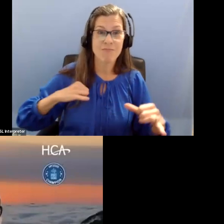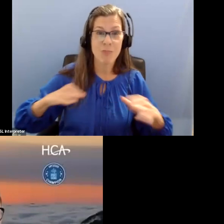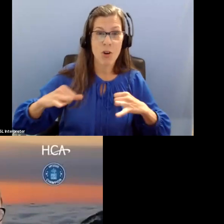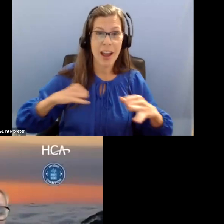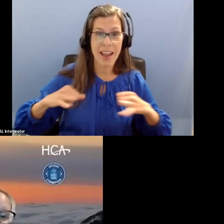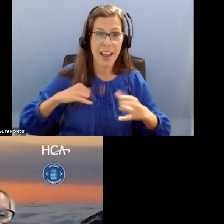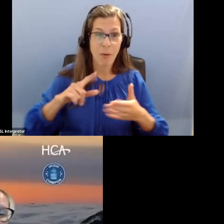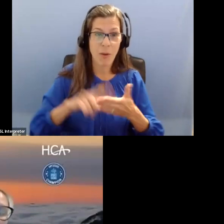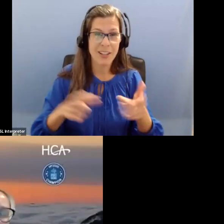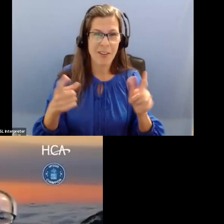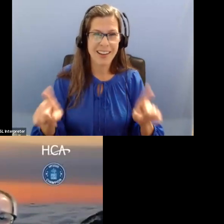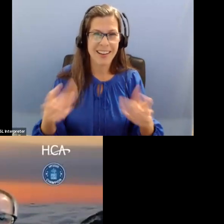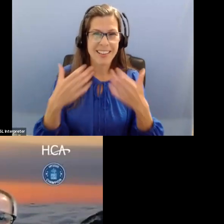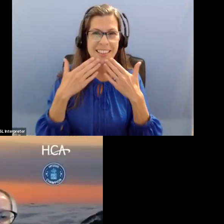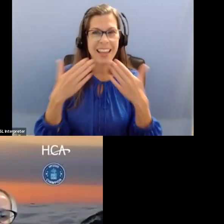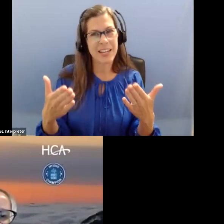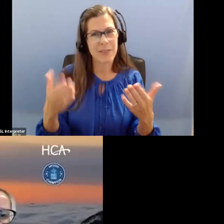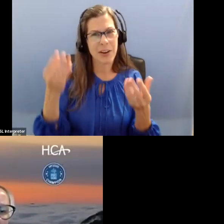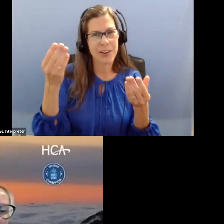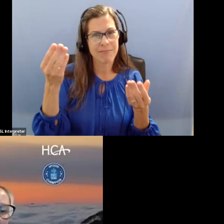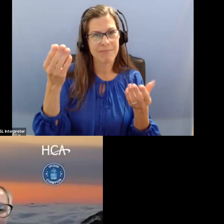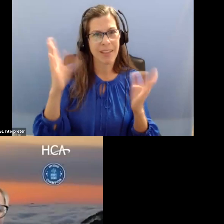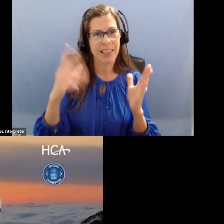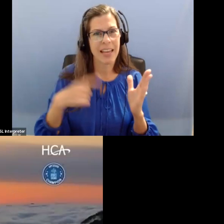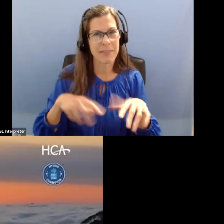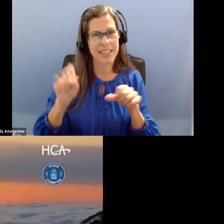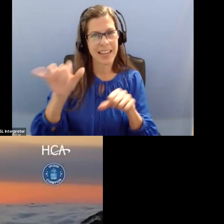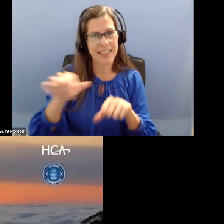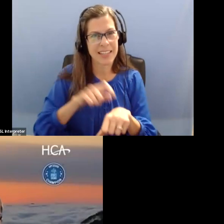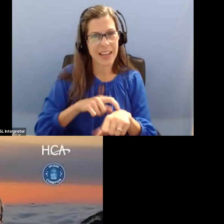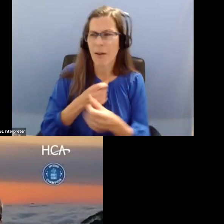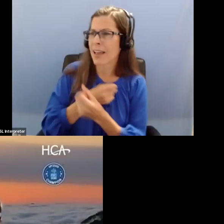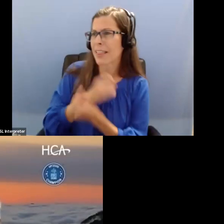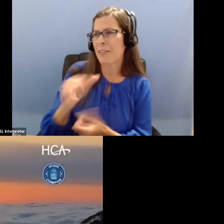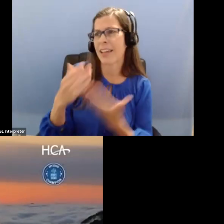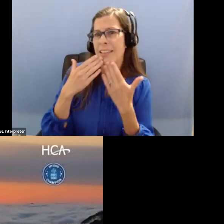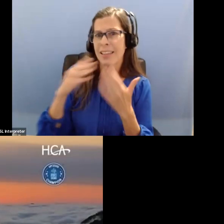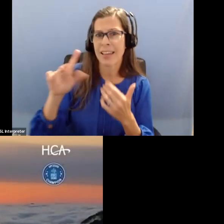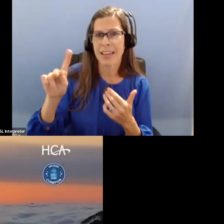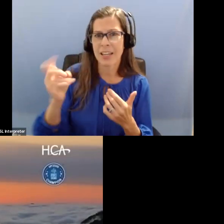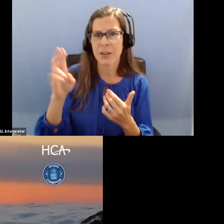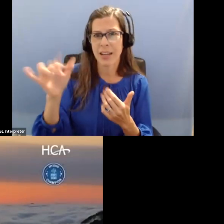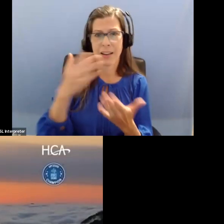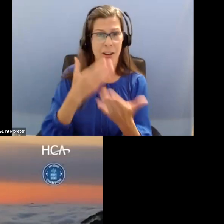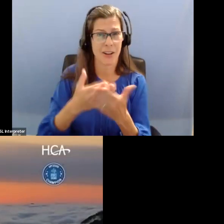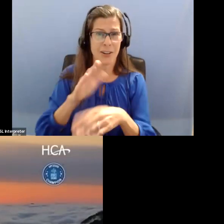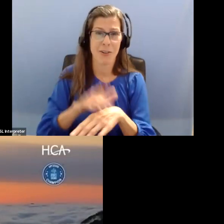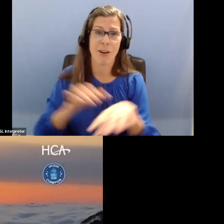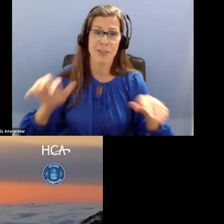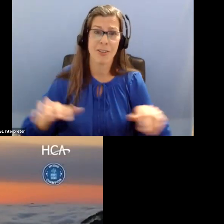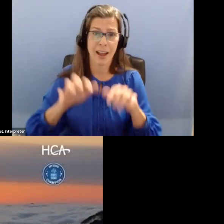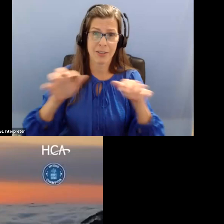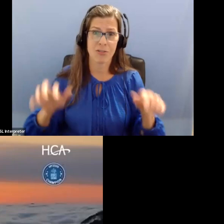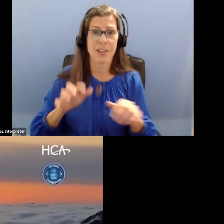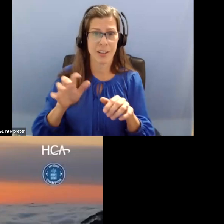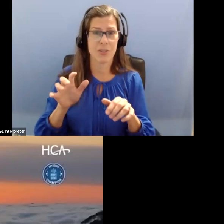on. Thank you for letting me take that time, Jamie. Oh, I loved it. Thank you, Carrie. And that's a good call to action to call those things